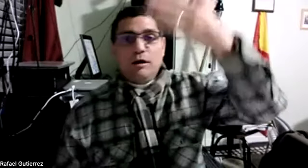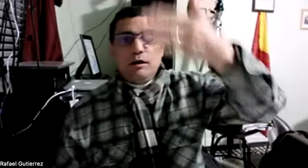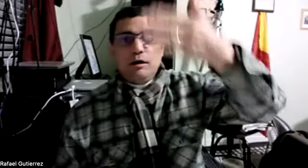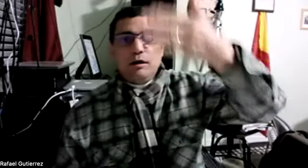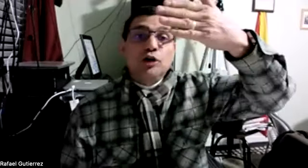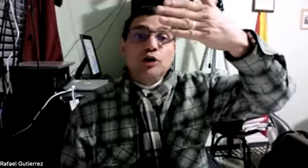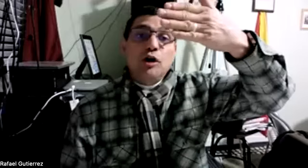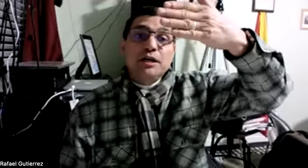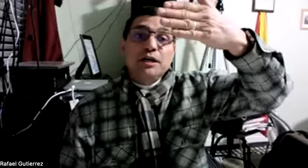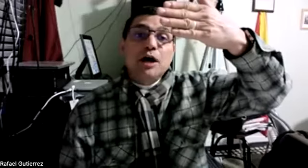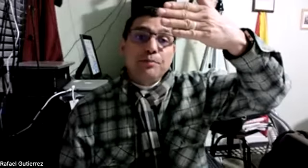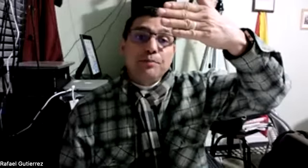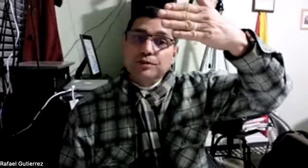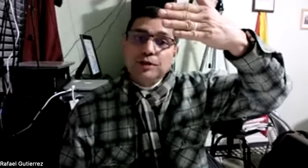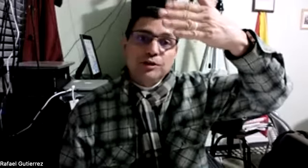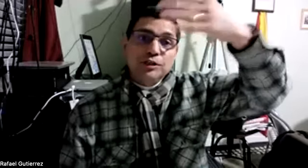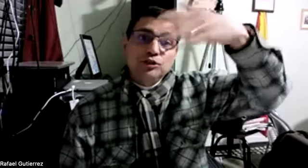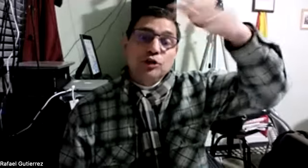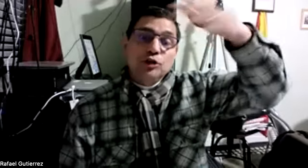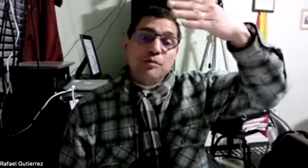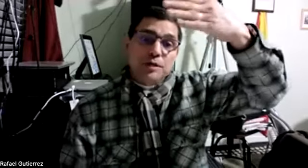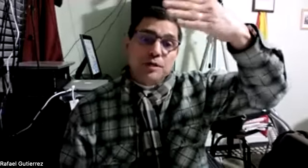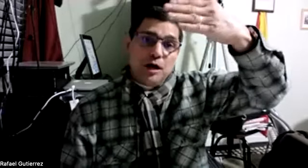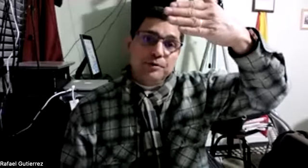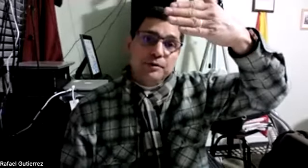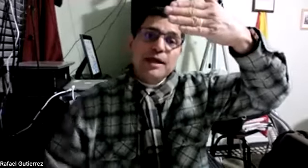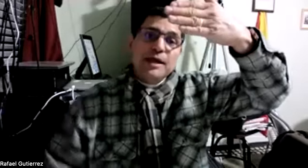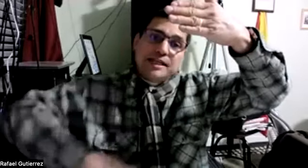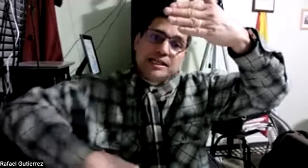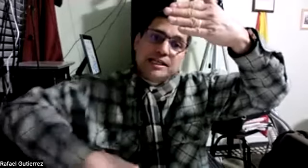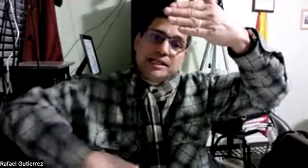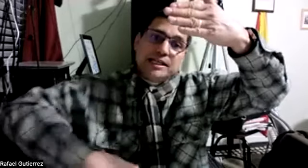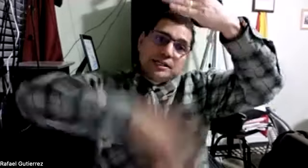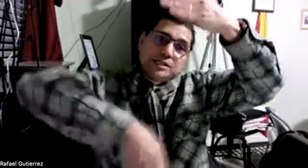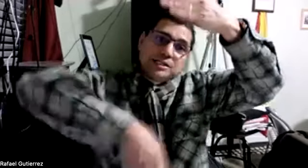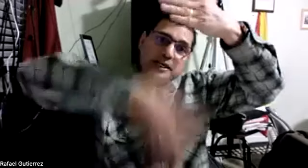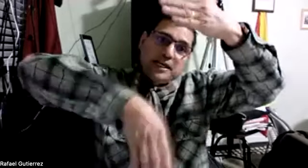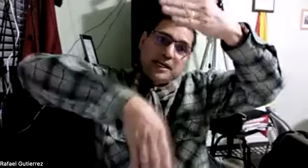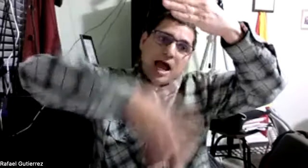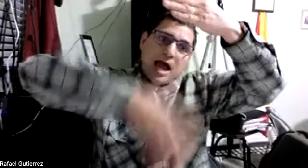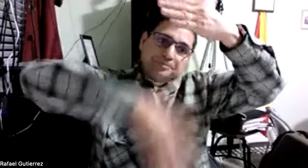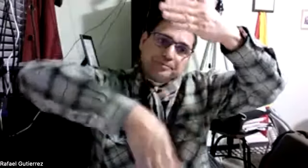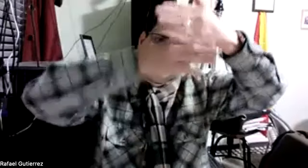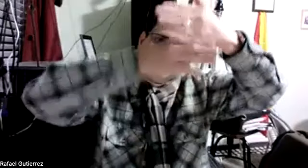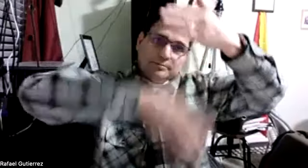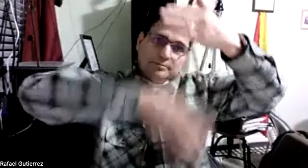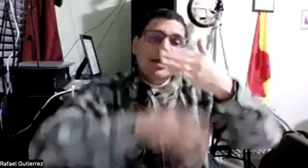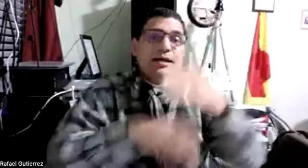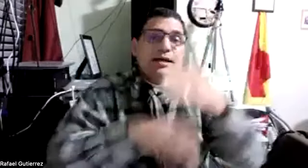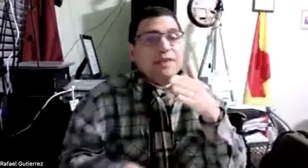your non-dominant up. No, the non-dominant up. And the dominant is gonna kick down. Oh. And there